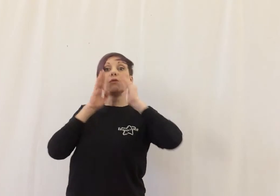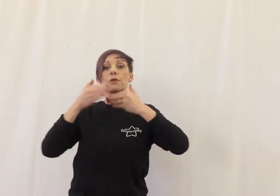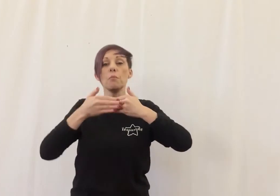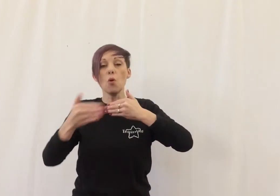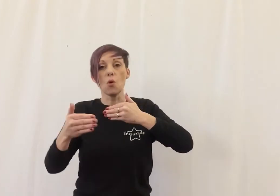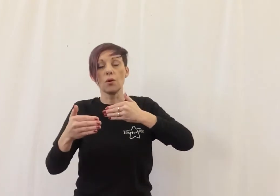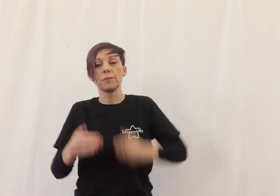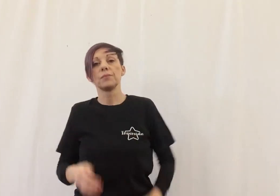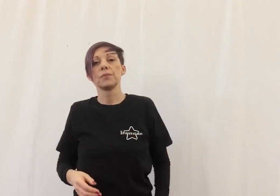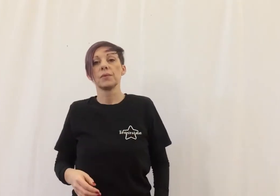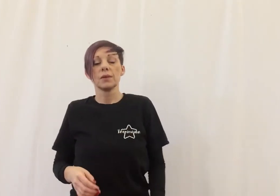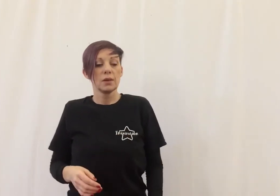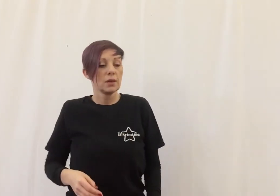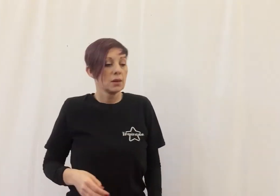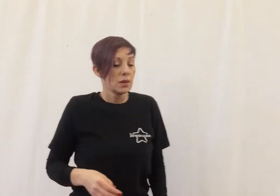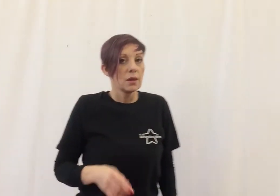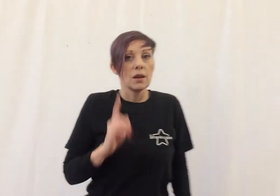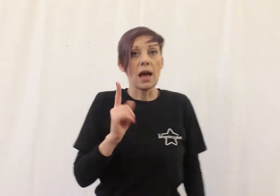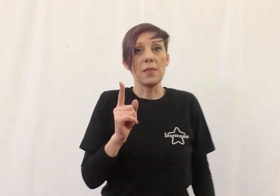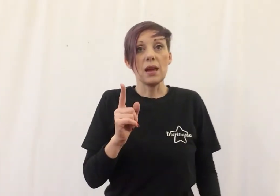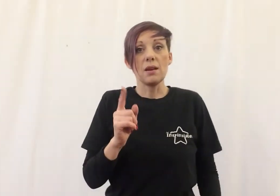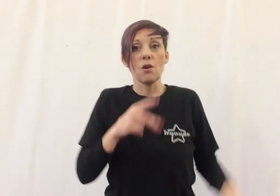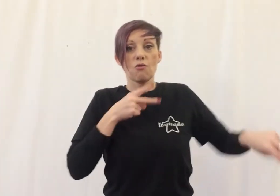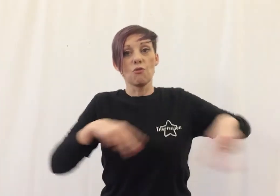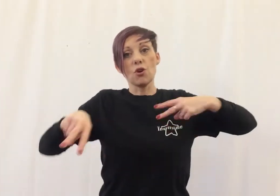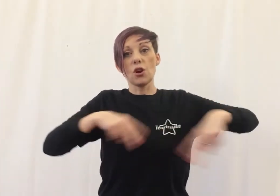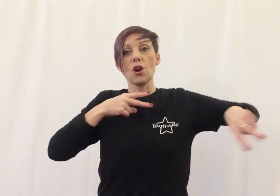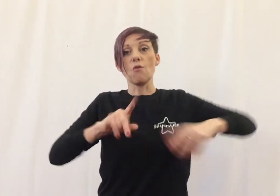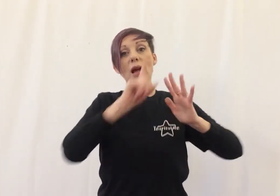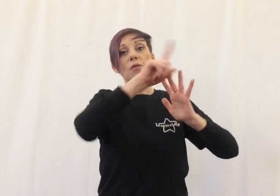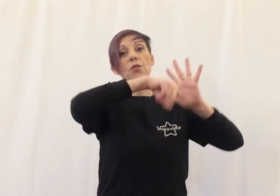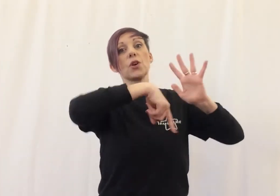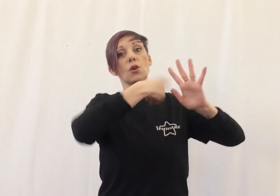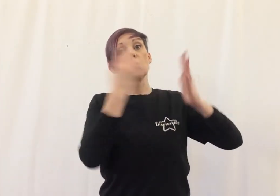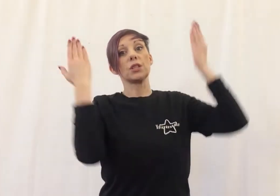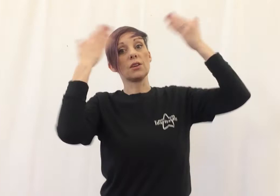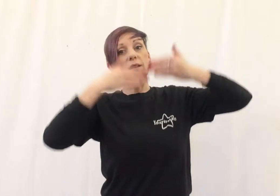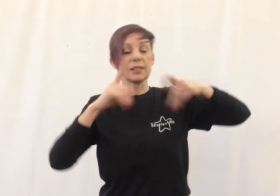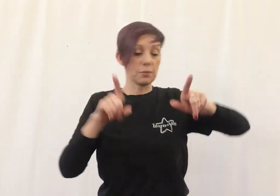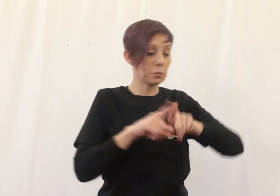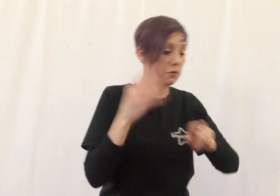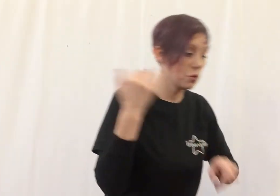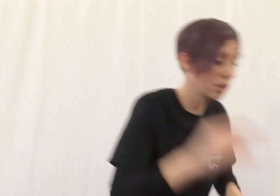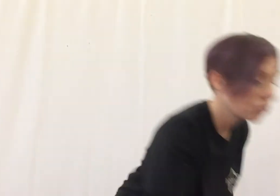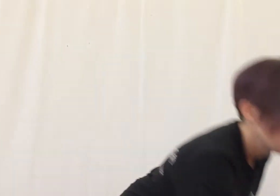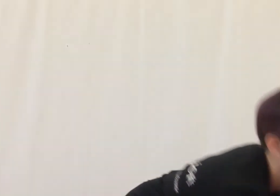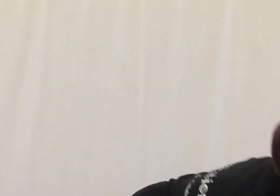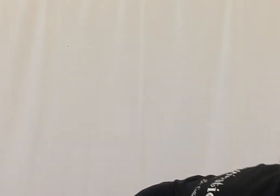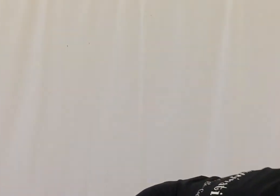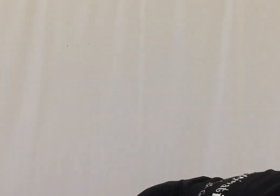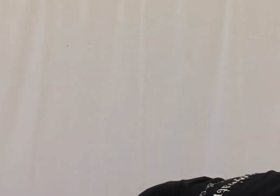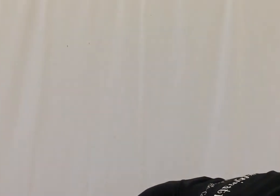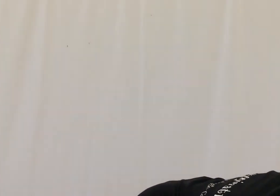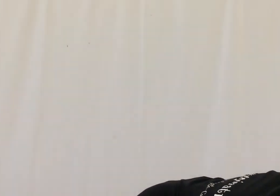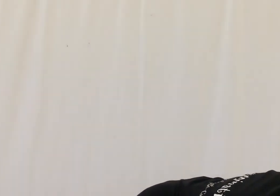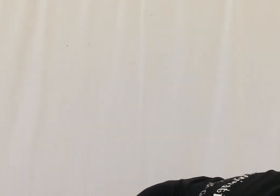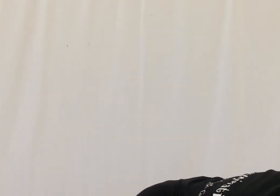for more. And then rock around the clock tonight, same as before. Let's try that.